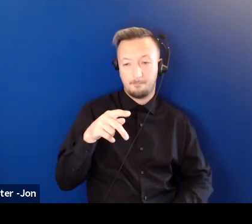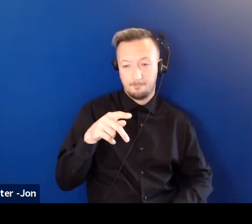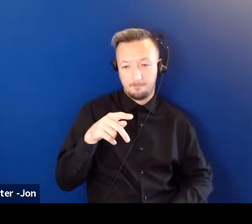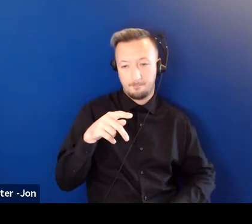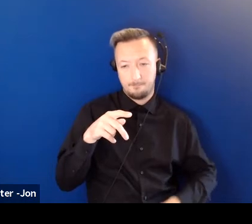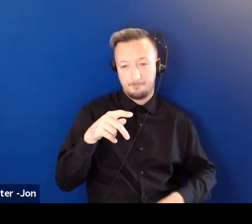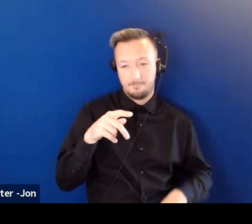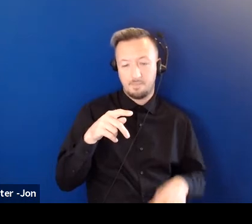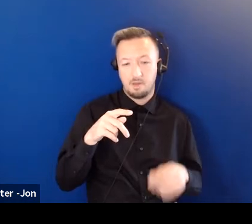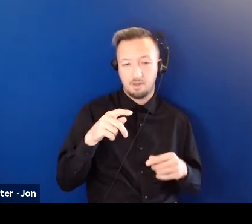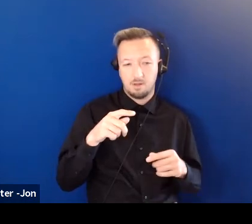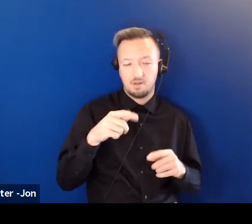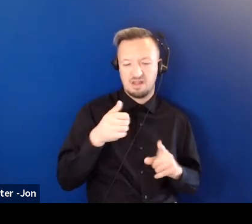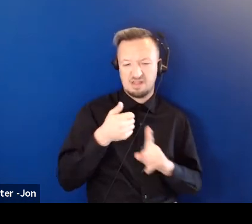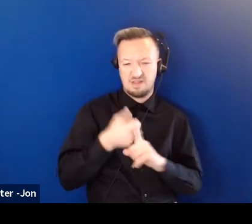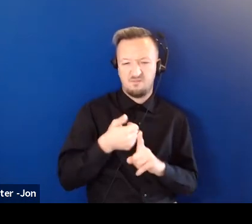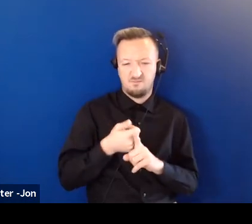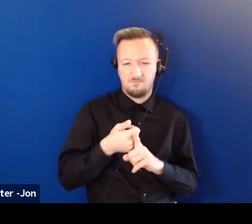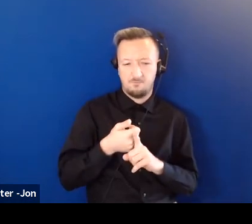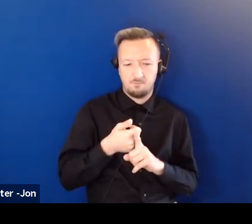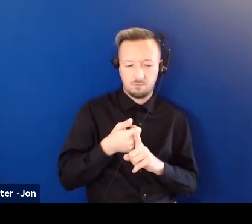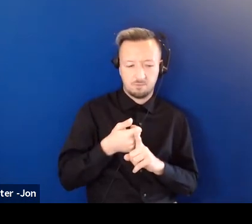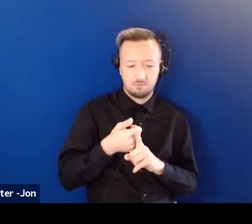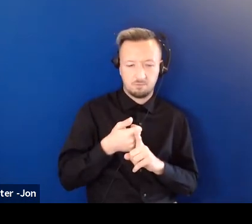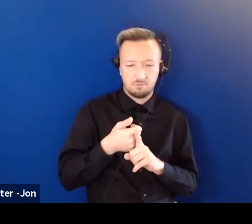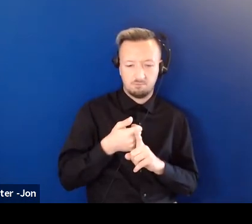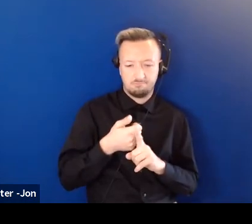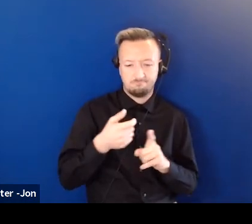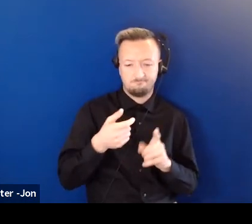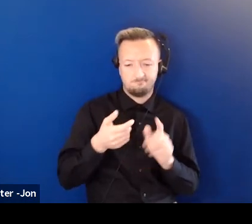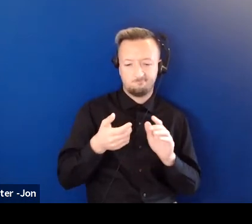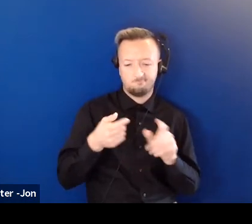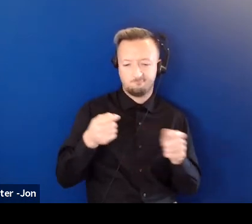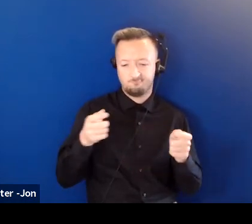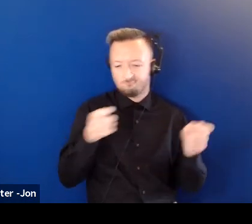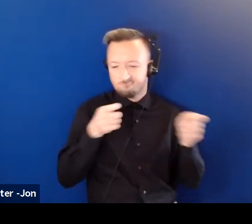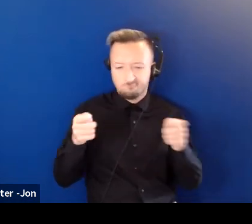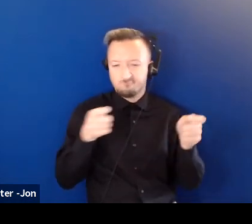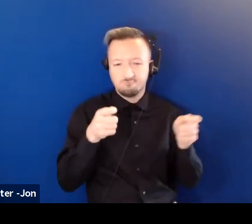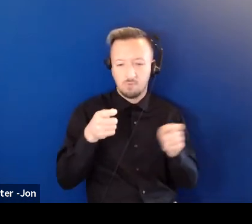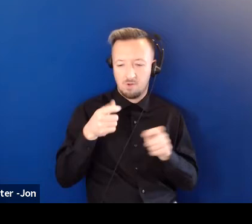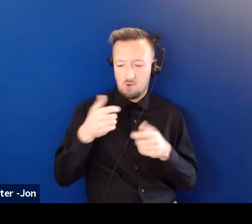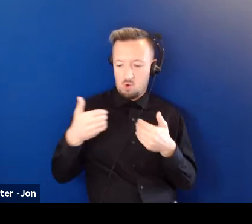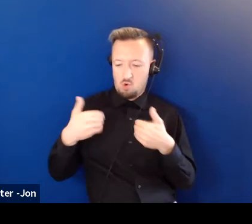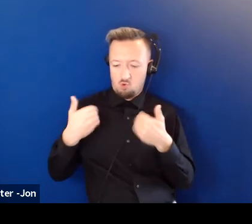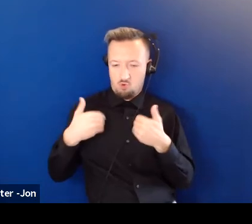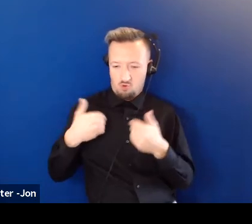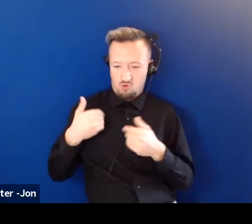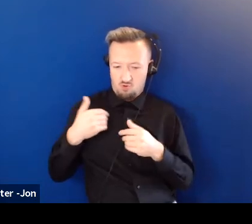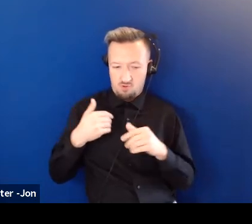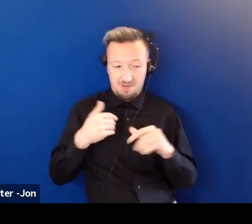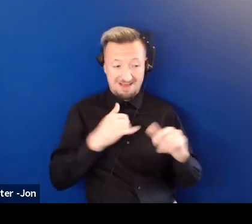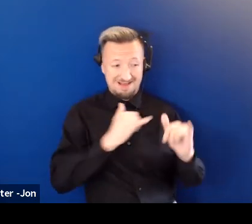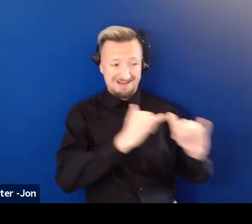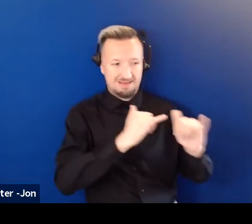in a large part run by youth that are in the same age range that we serve.